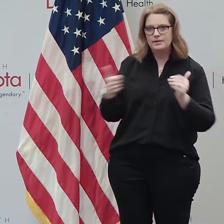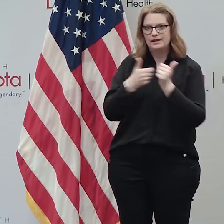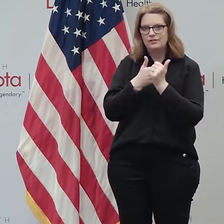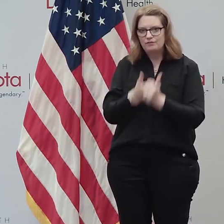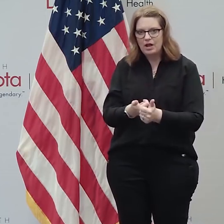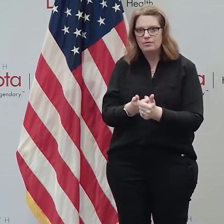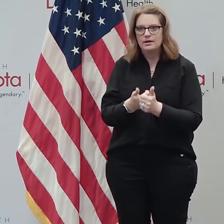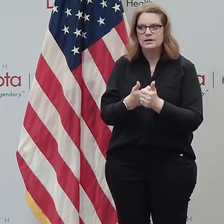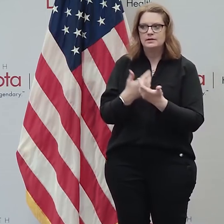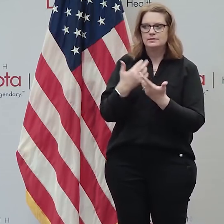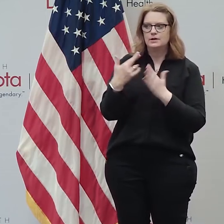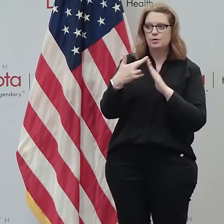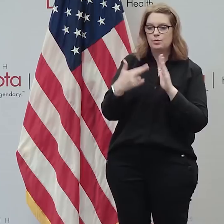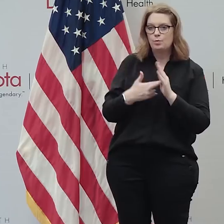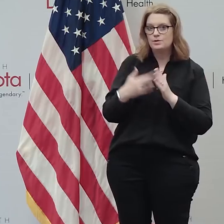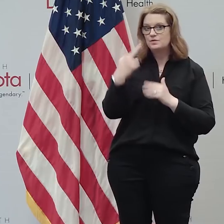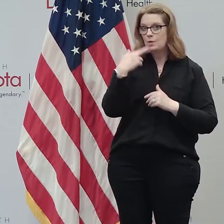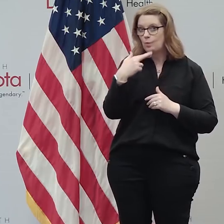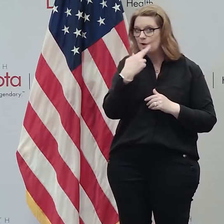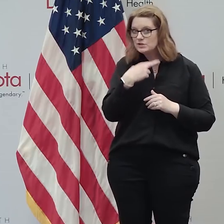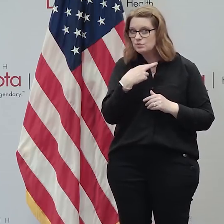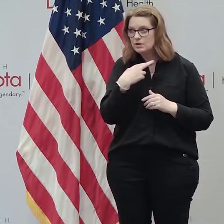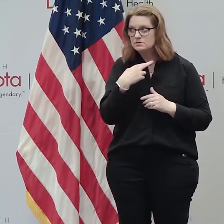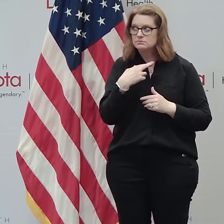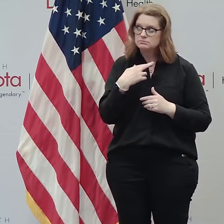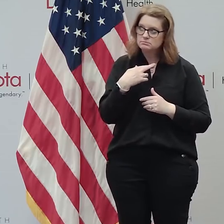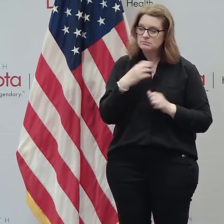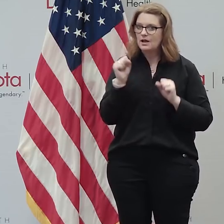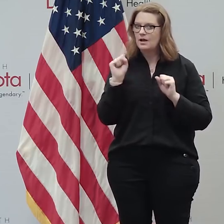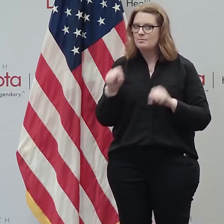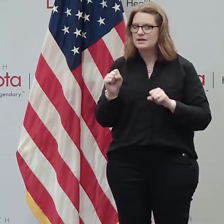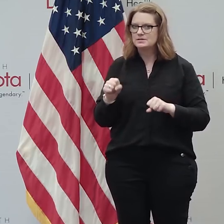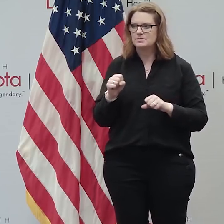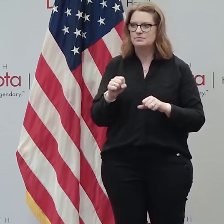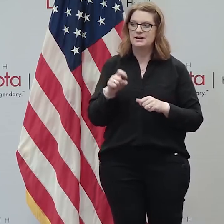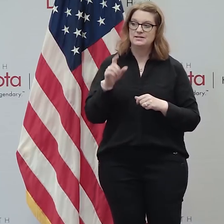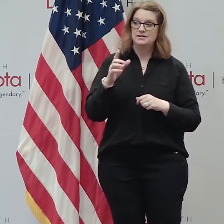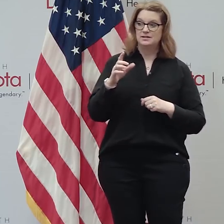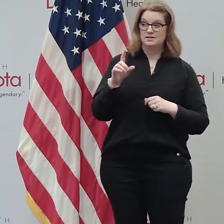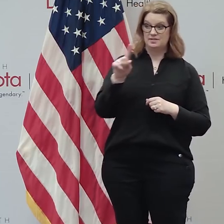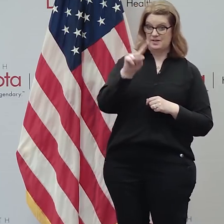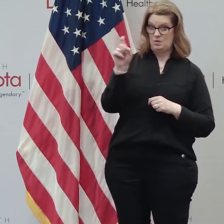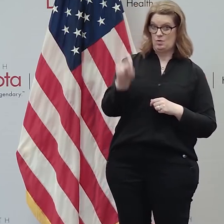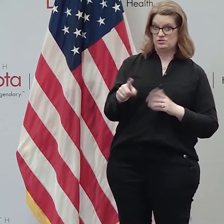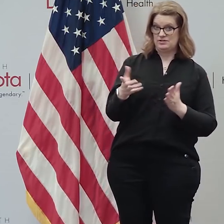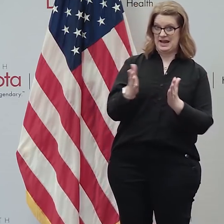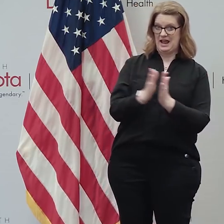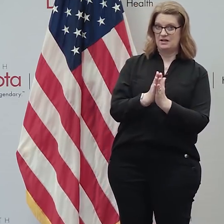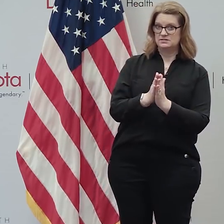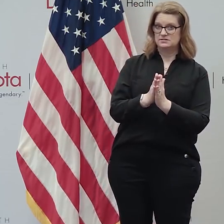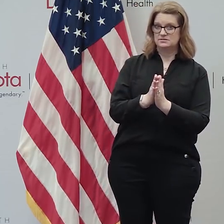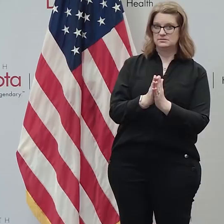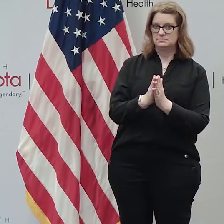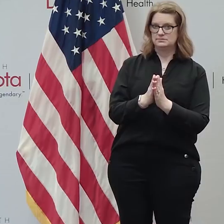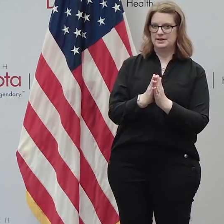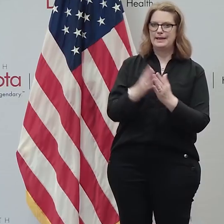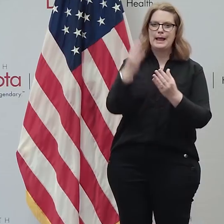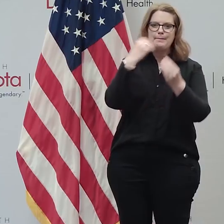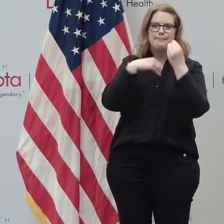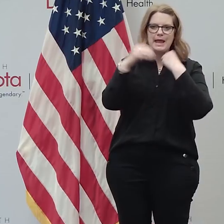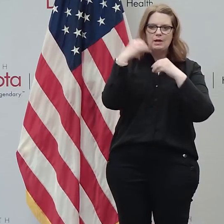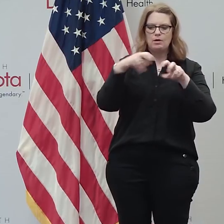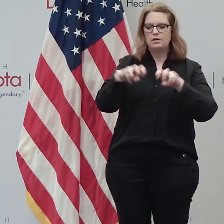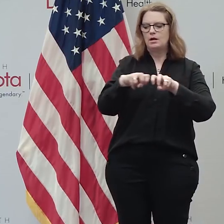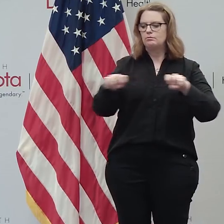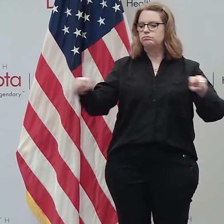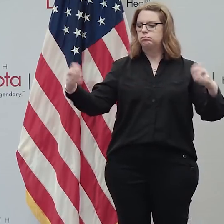for restaurants within that would be possible. But the way I was hearing the question, I was hearing that it was going to be a banquet of 100 or